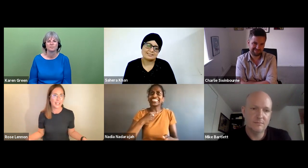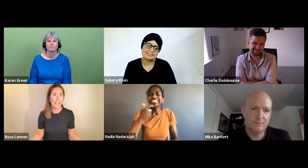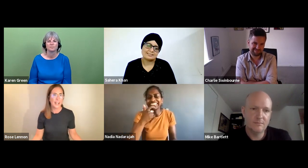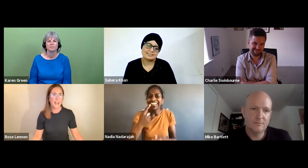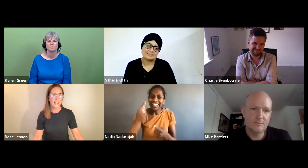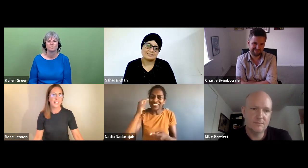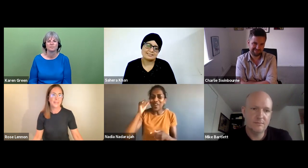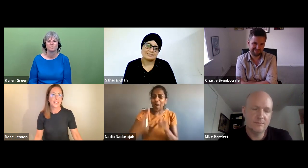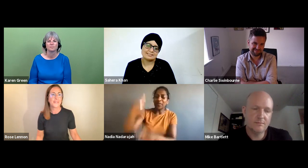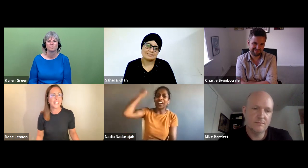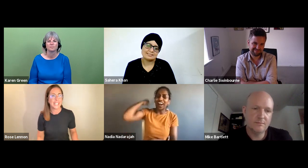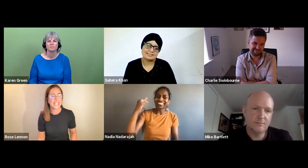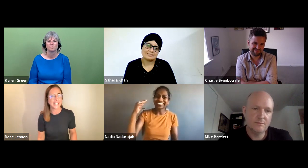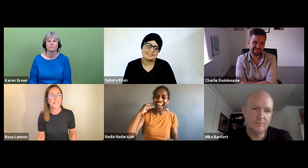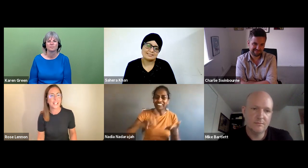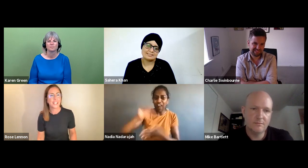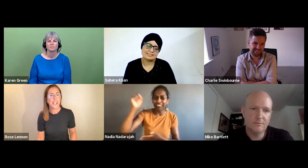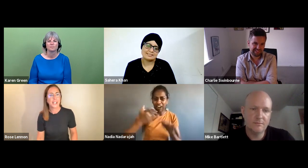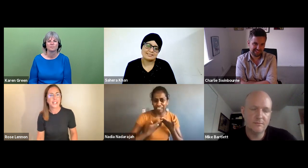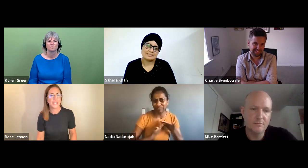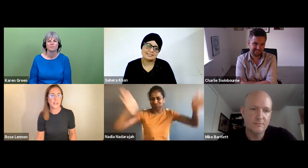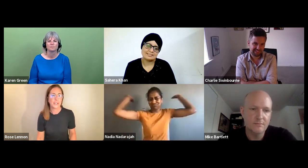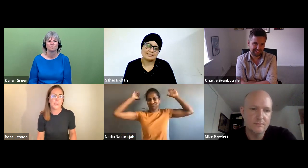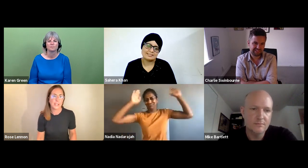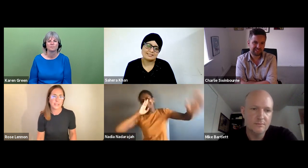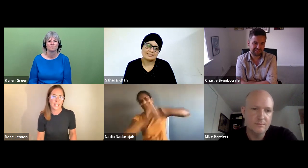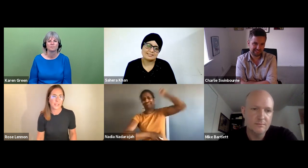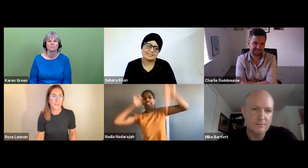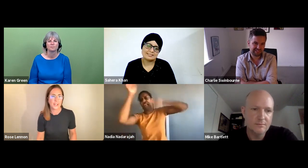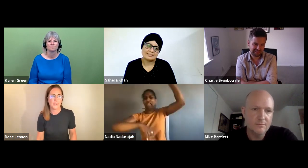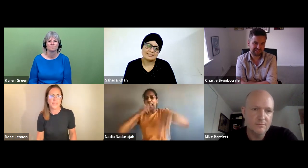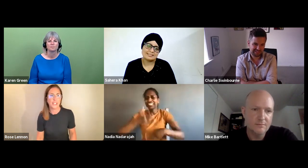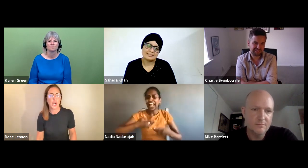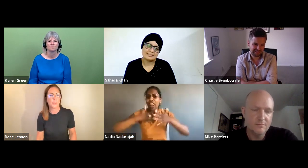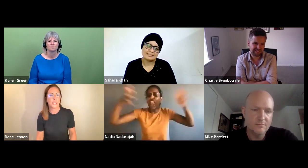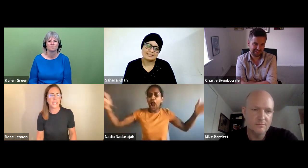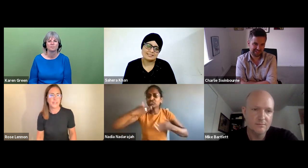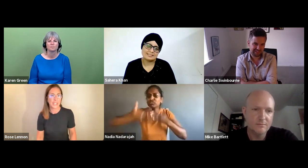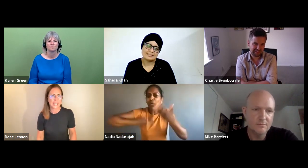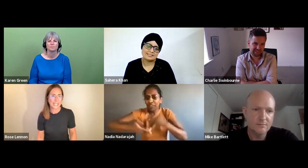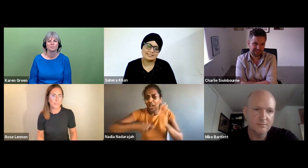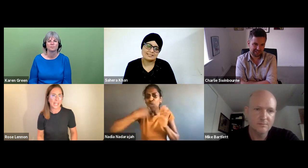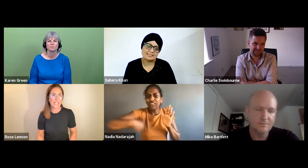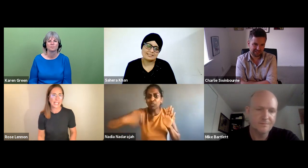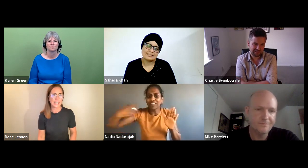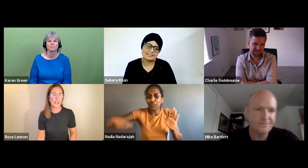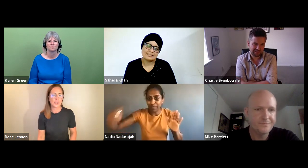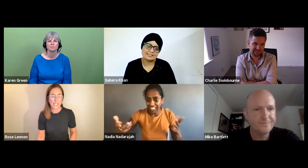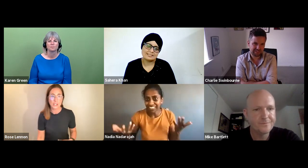And what's funny, I think if I, you know about deaf culture, everybody's very open, everything's basically, you know, they